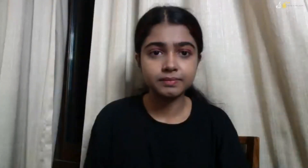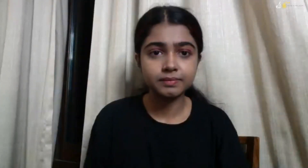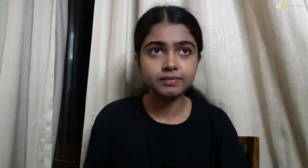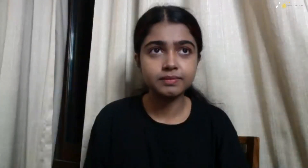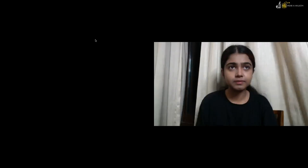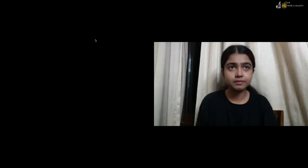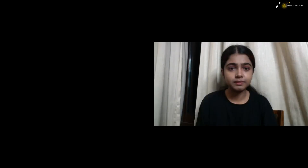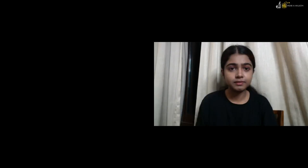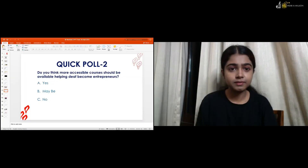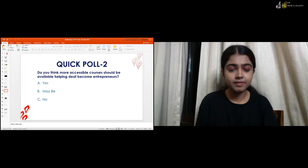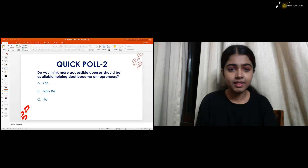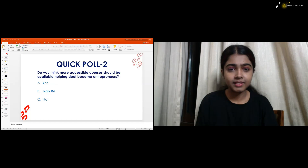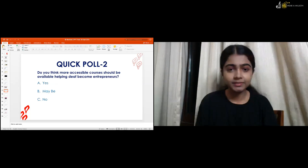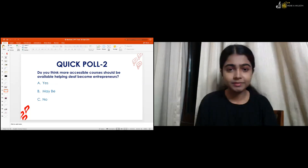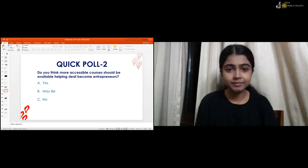Can we have a PPT?